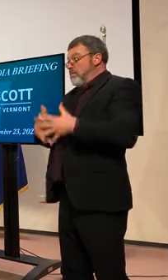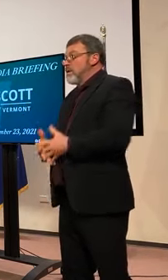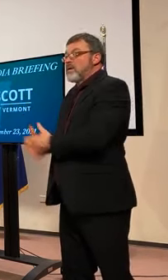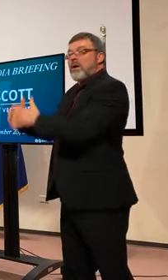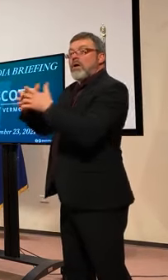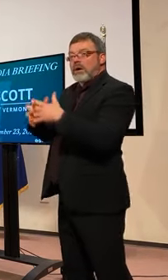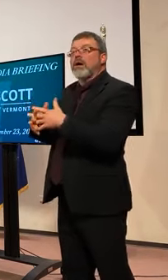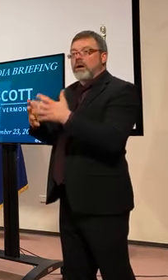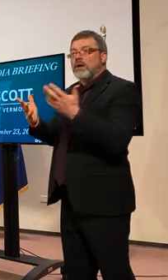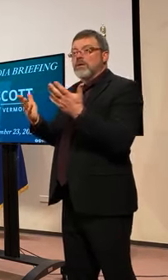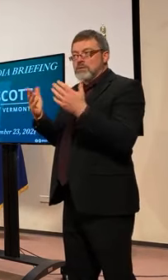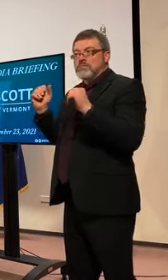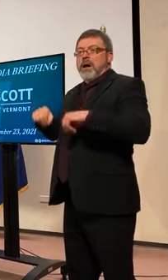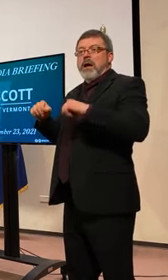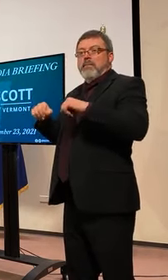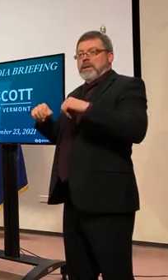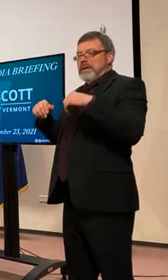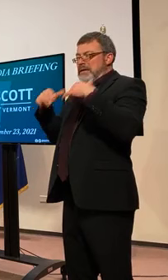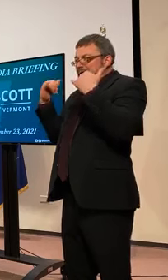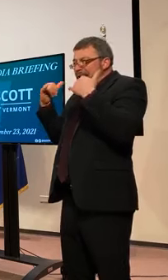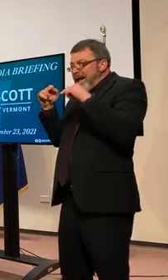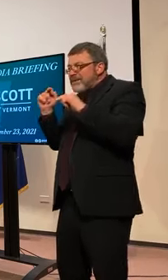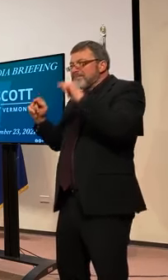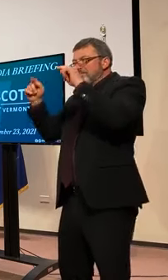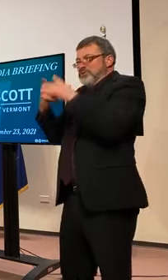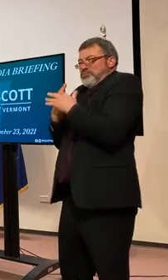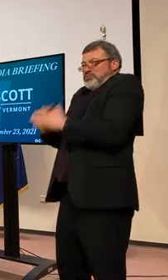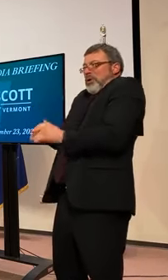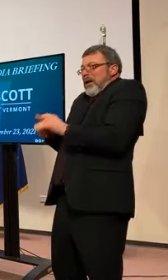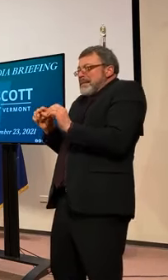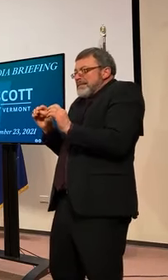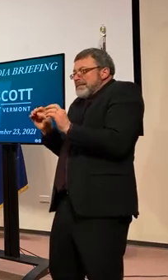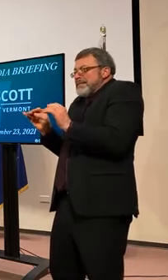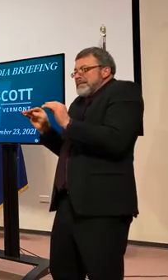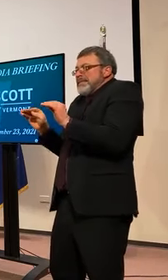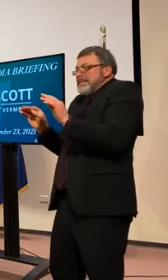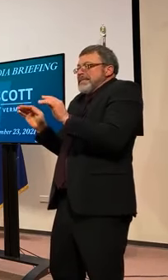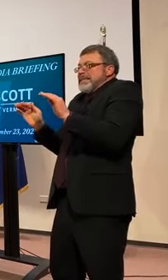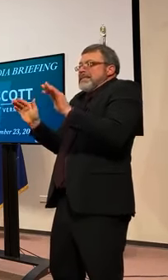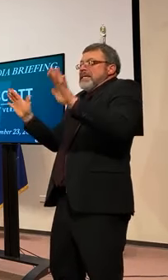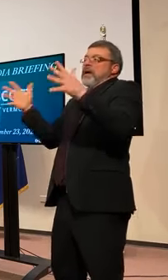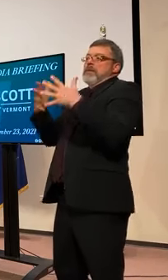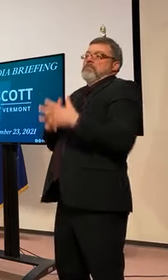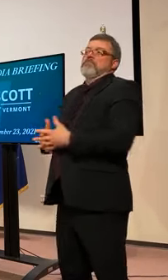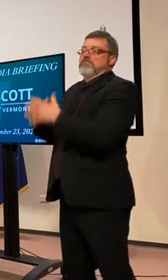well. But at this point in time, they're not part of a great supply chain.